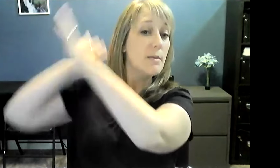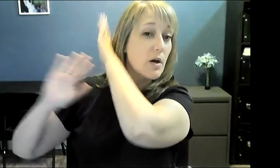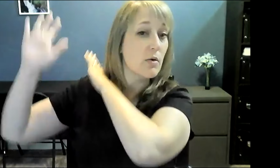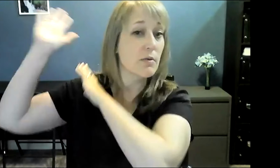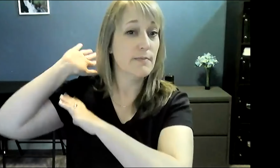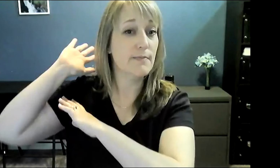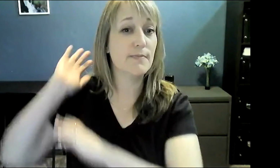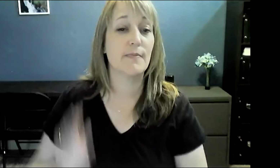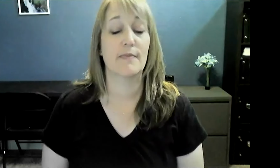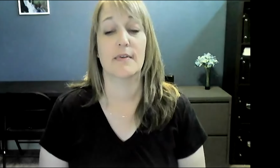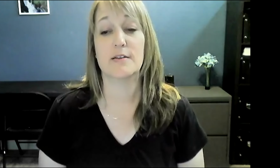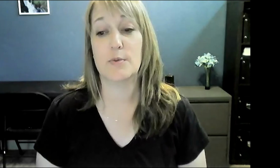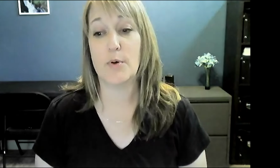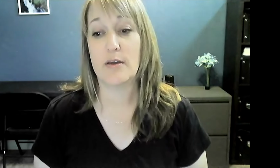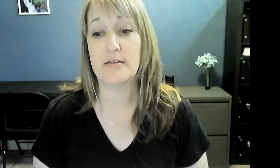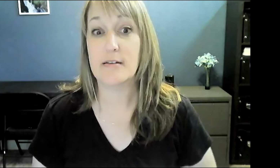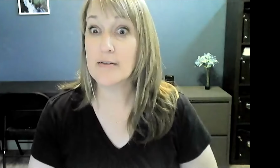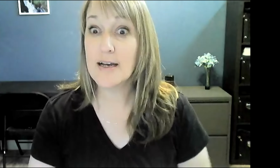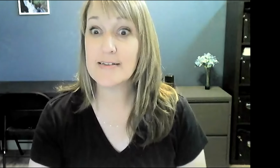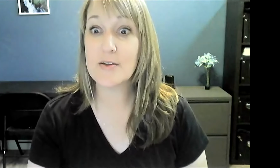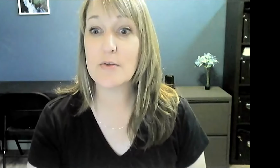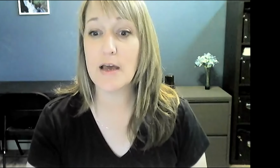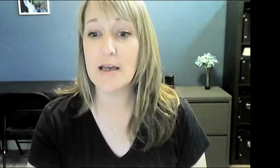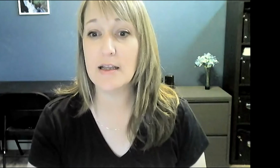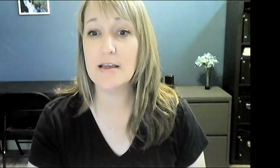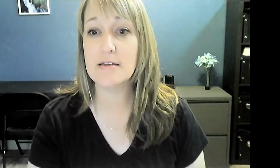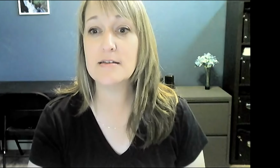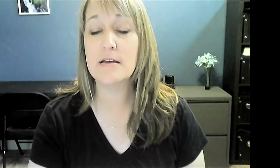ago is with both hands. All right, so that is